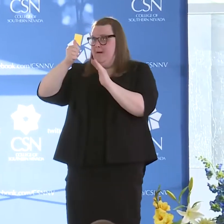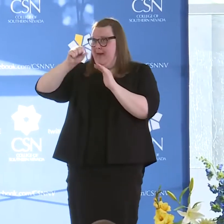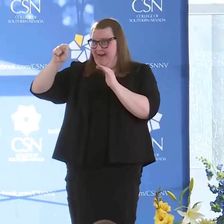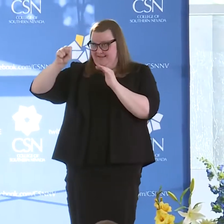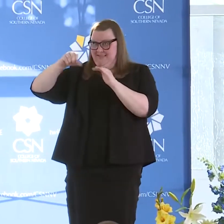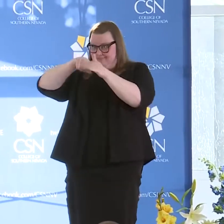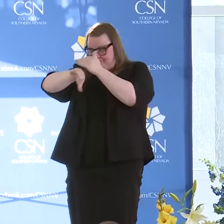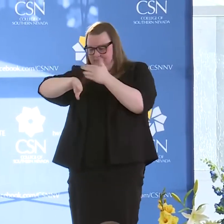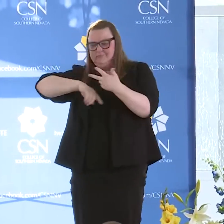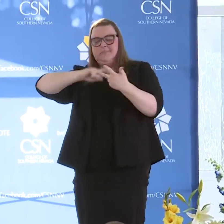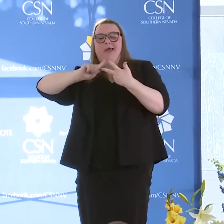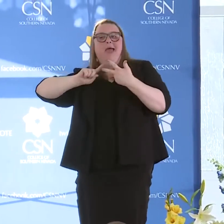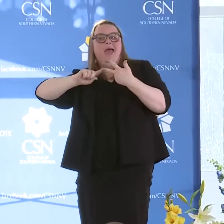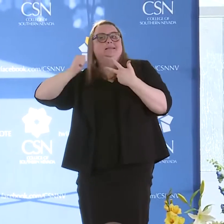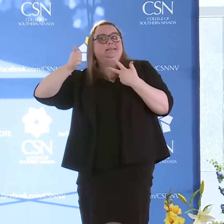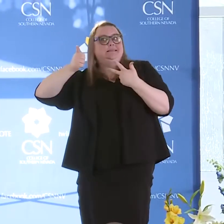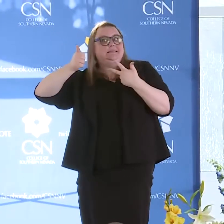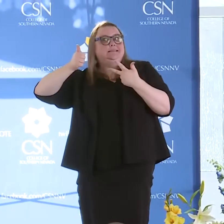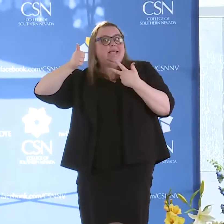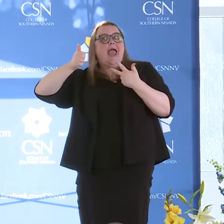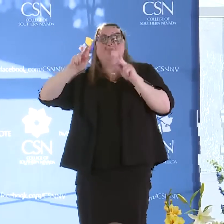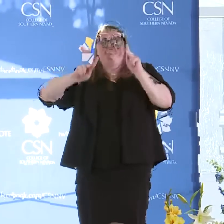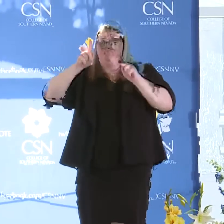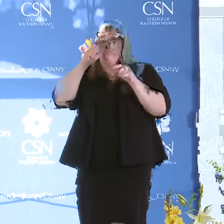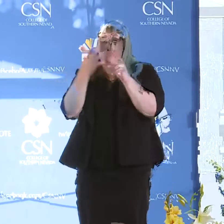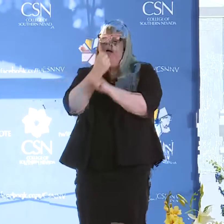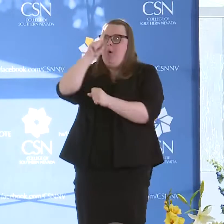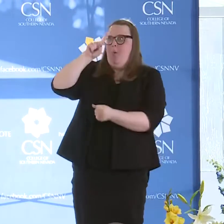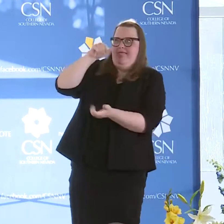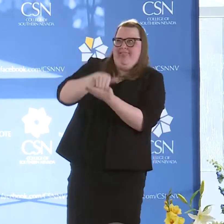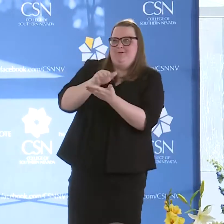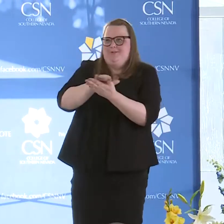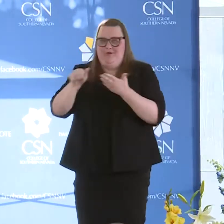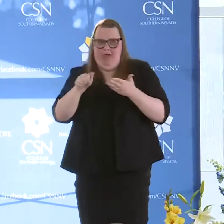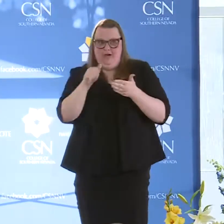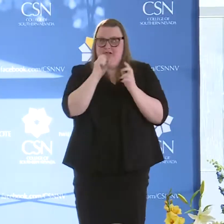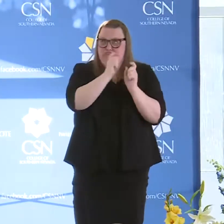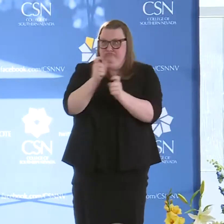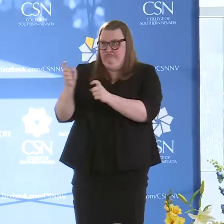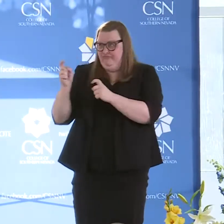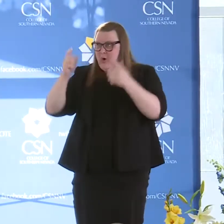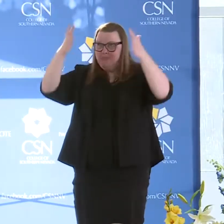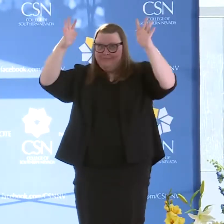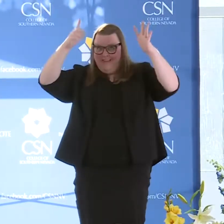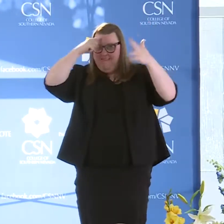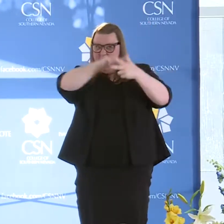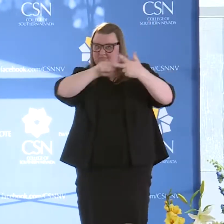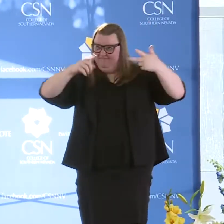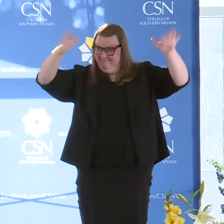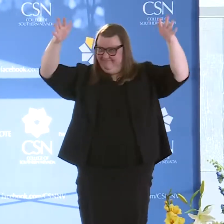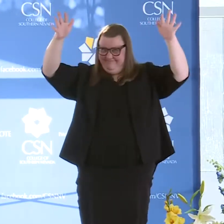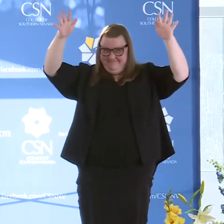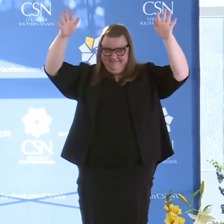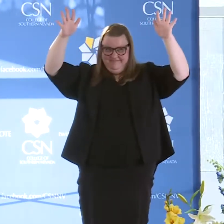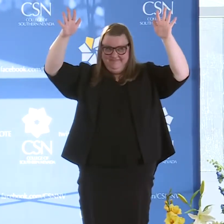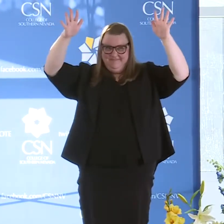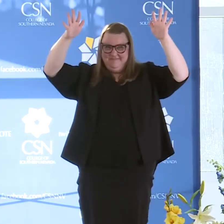winners, and $10,000 cash prize winners. Can we get a hand? Woo!